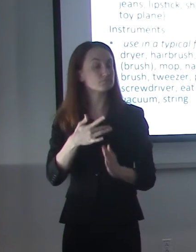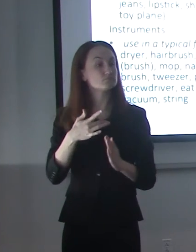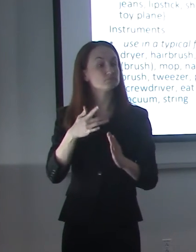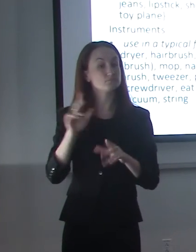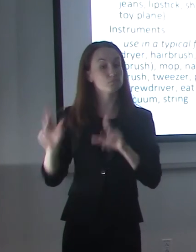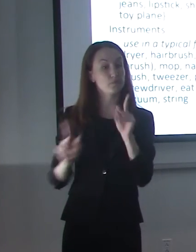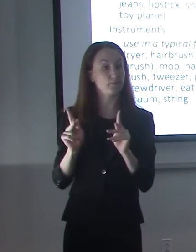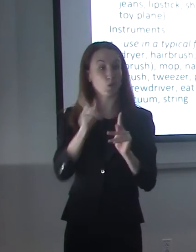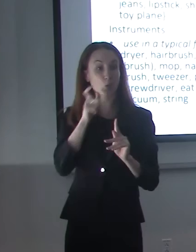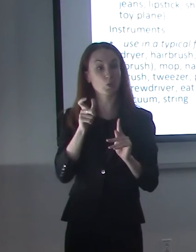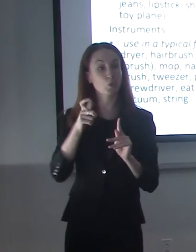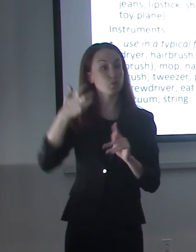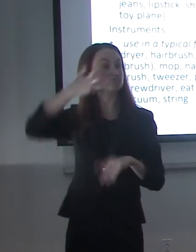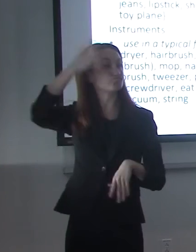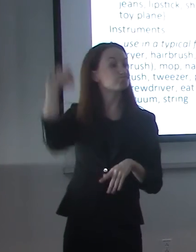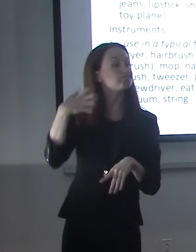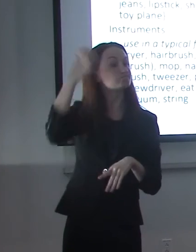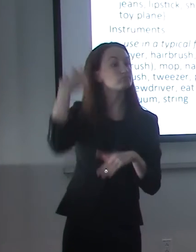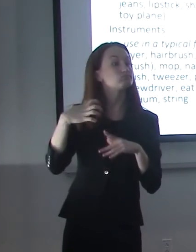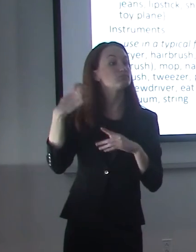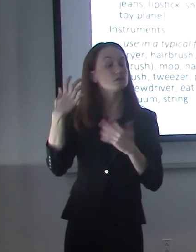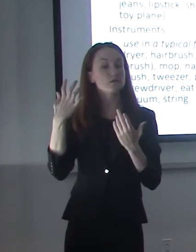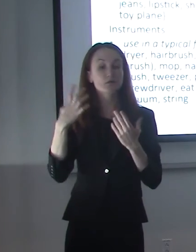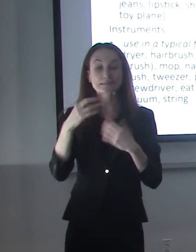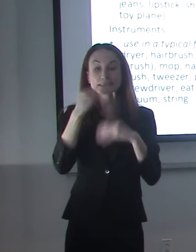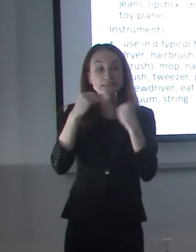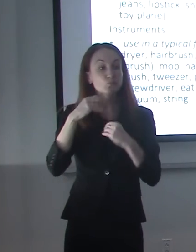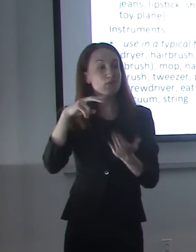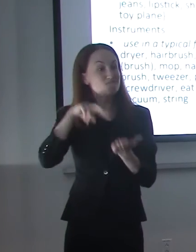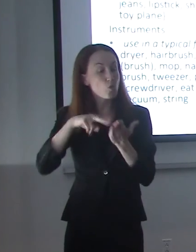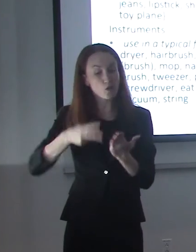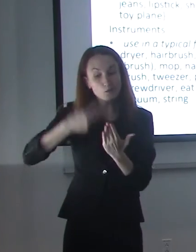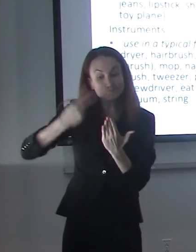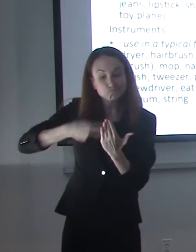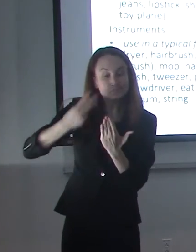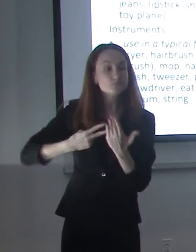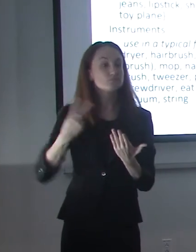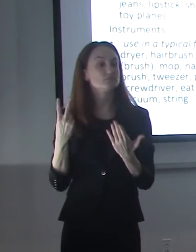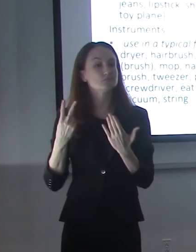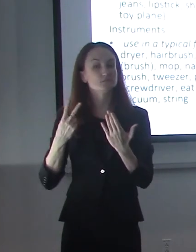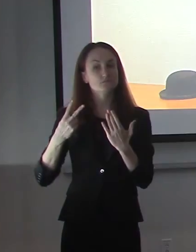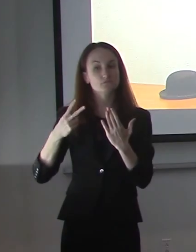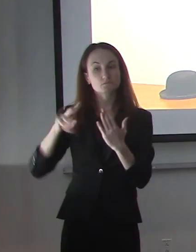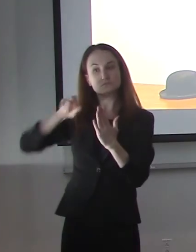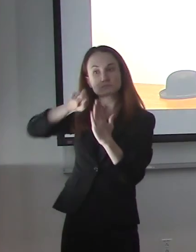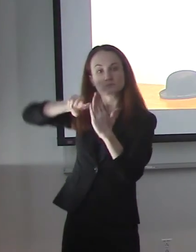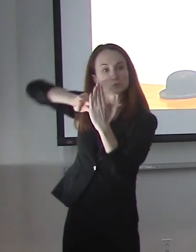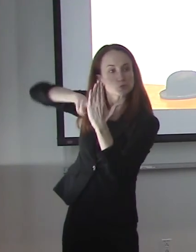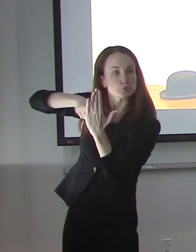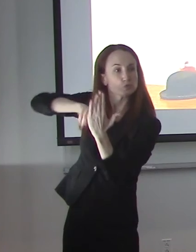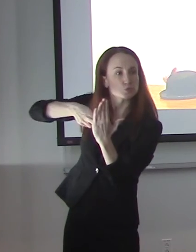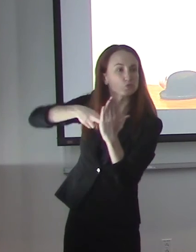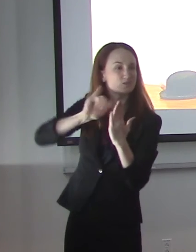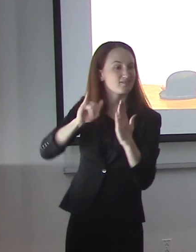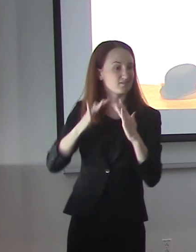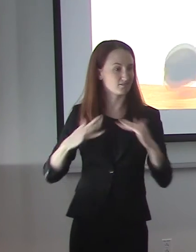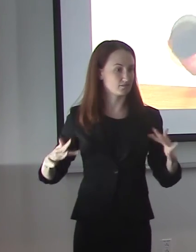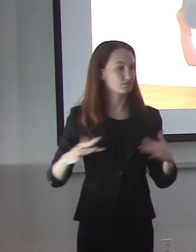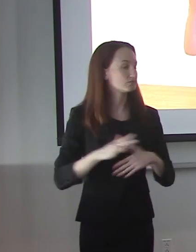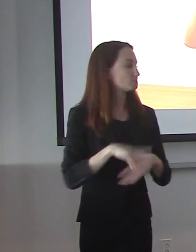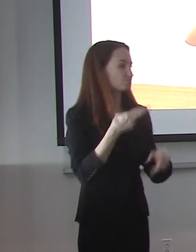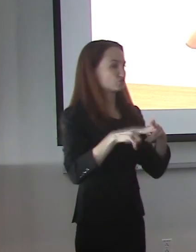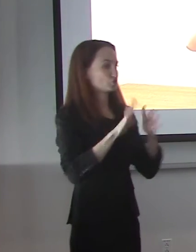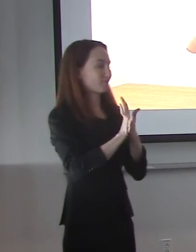had people combing their hair with a comb, eating with a fork, screwing something in with a screwdriver, etc. So